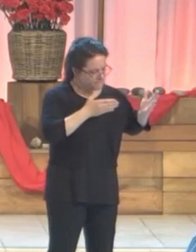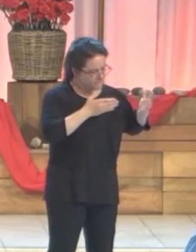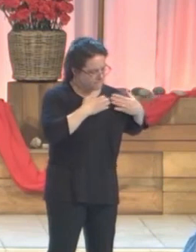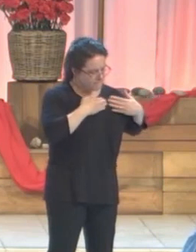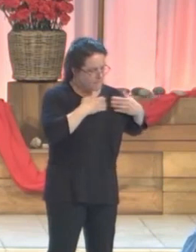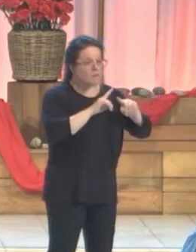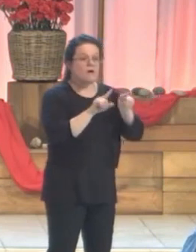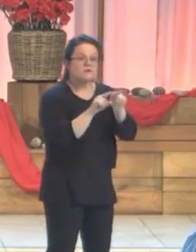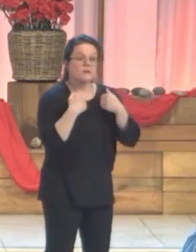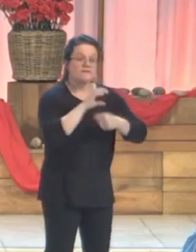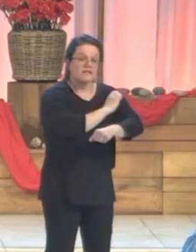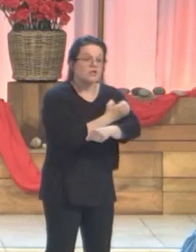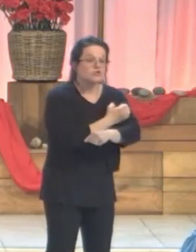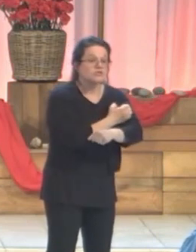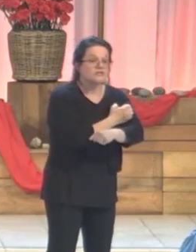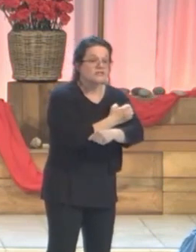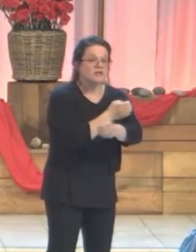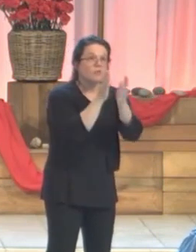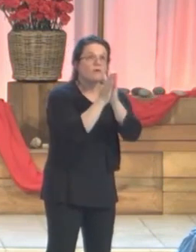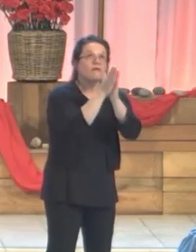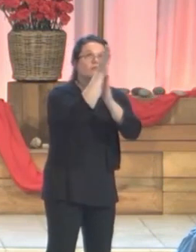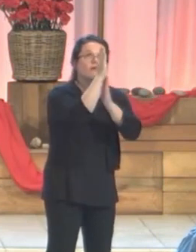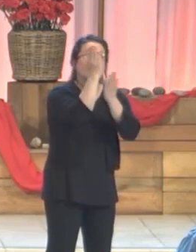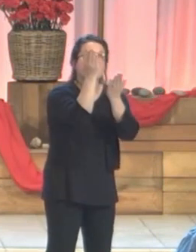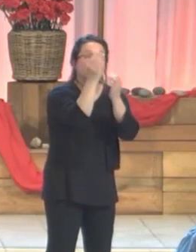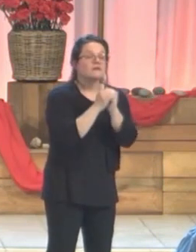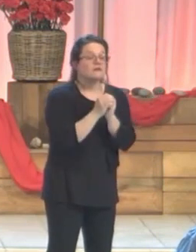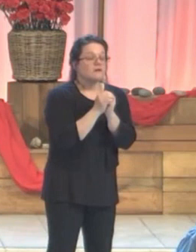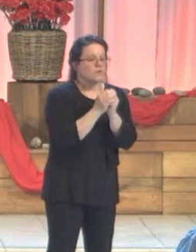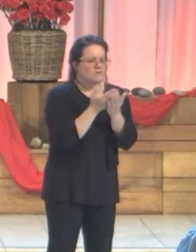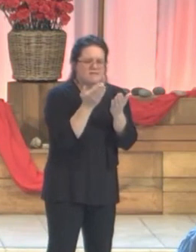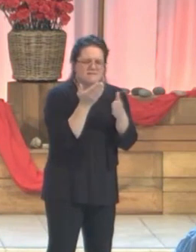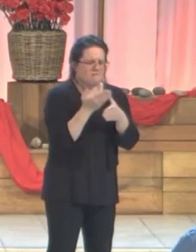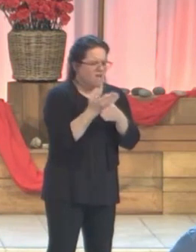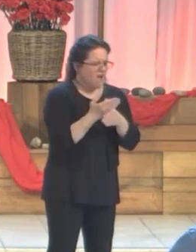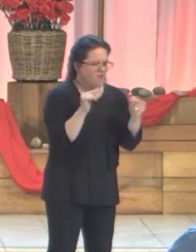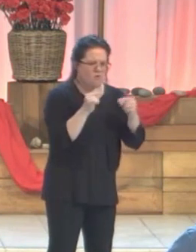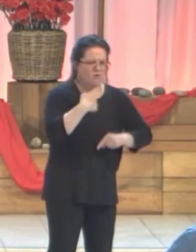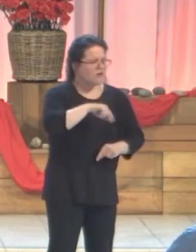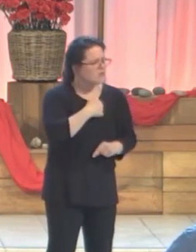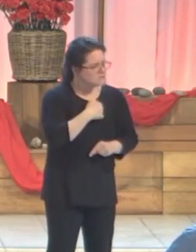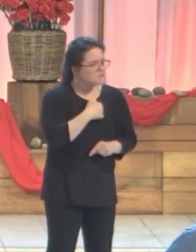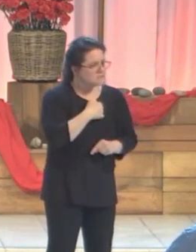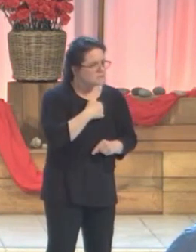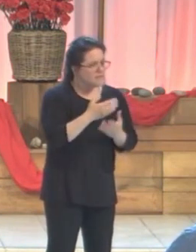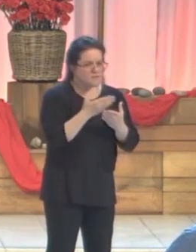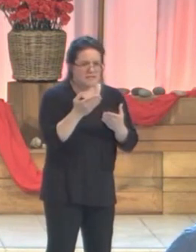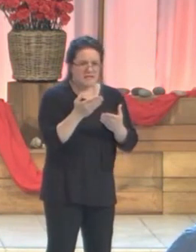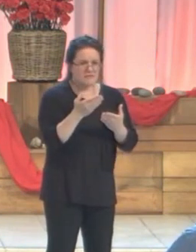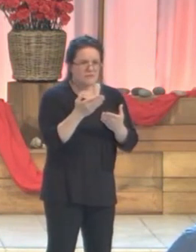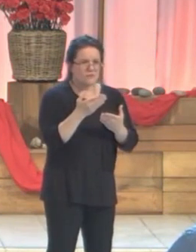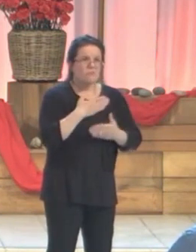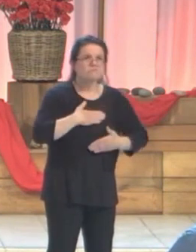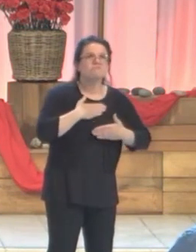also have an energy of petition. Oh, there we go. God. Pagan energy. With things that bother us or hurt us, things we're grateful